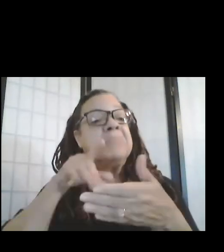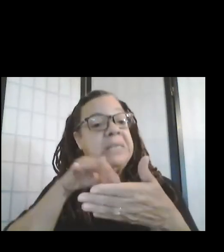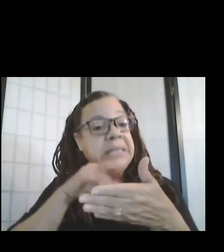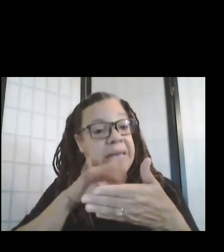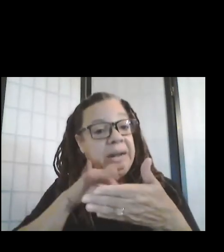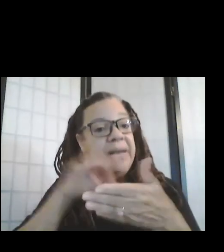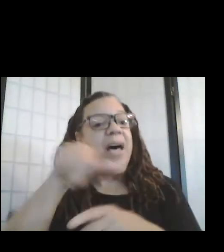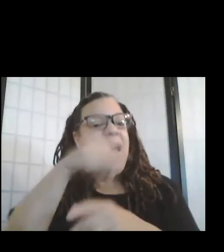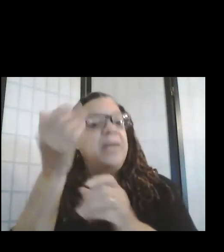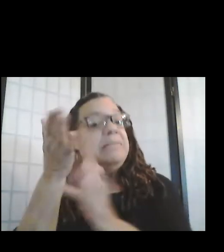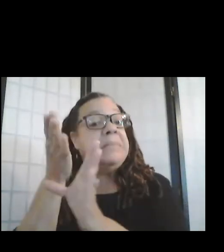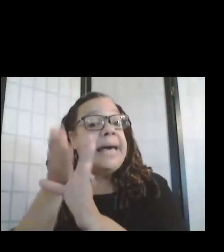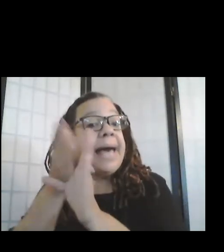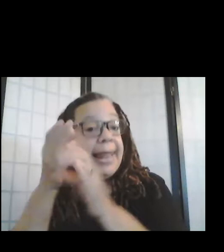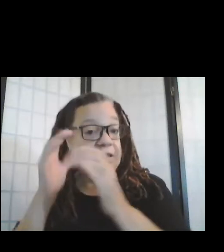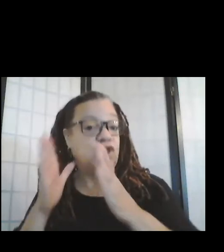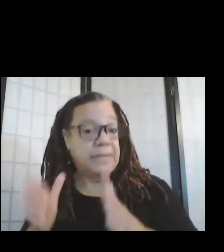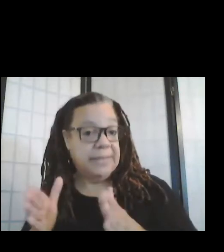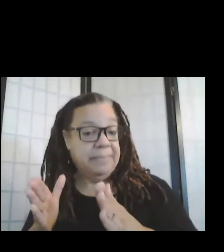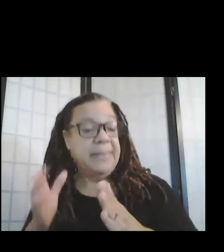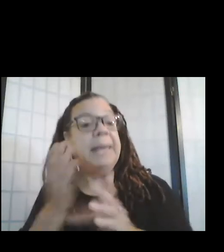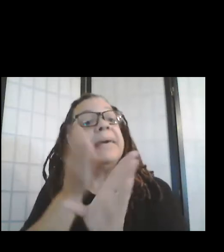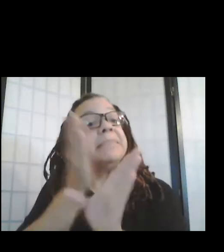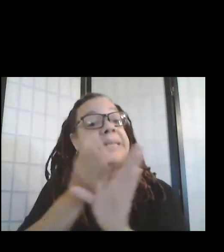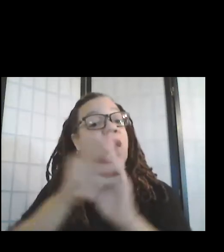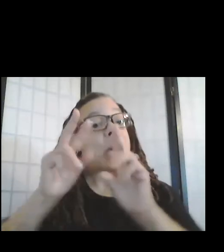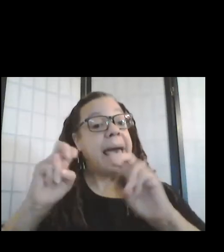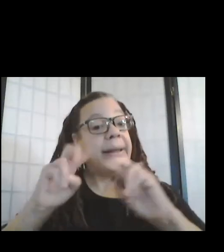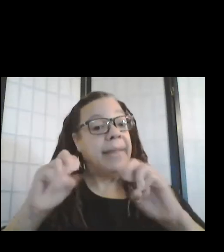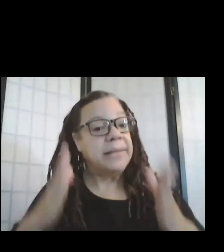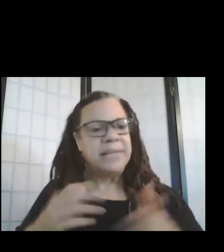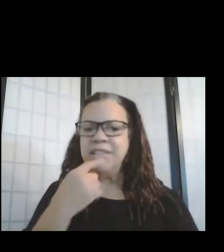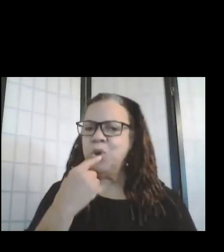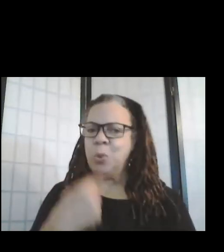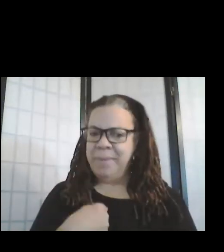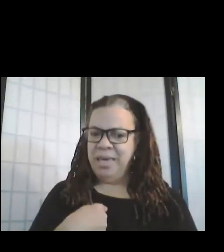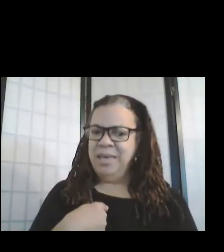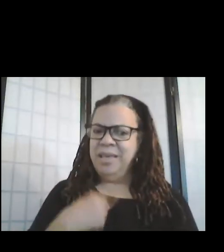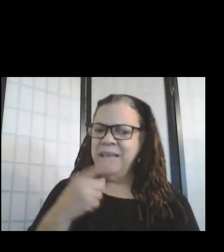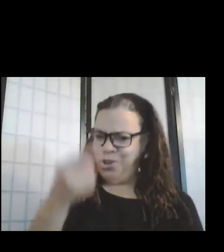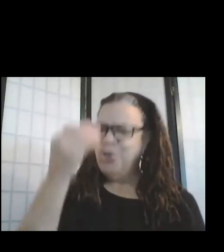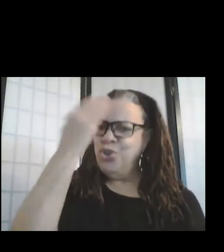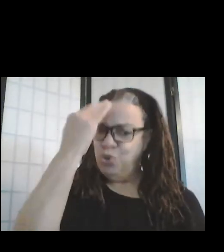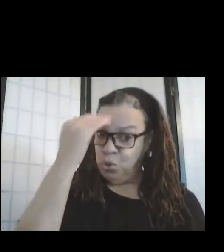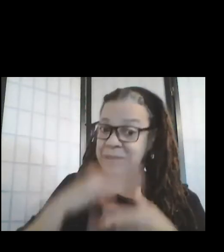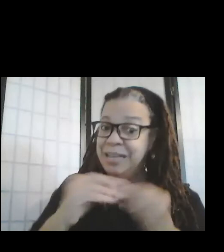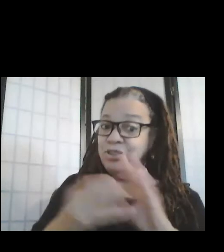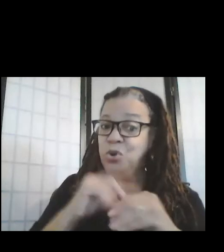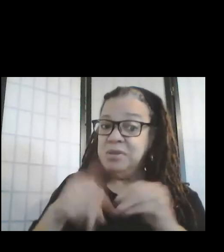Freudian psychology, and became a psychoanalyst. And he said to me, "You know what that story's about, don't